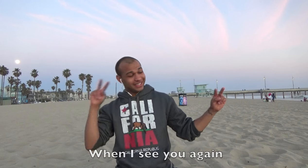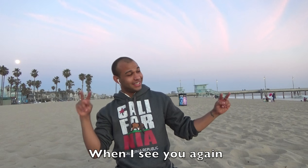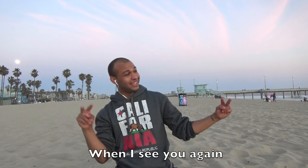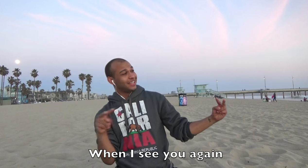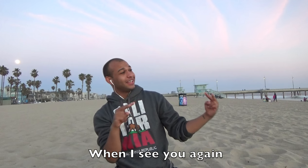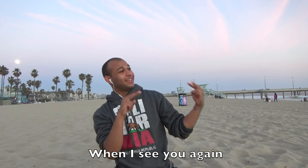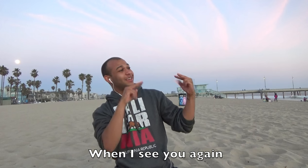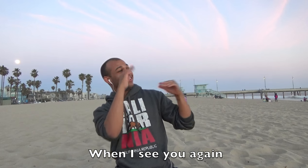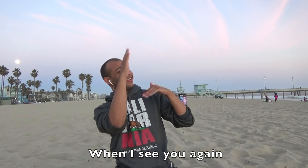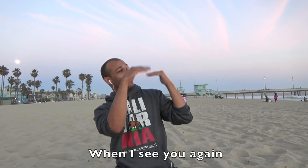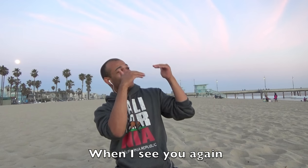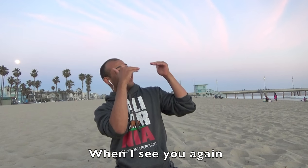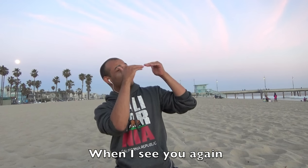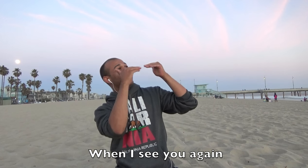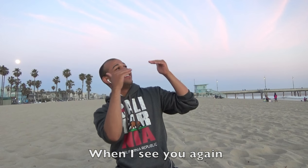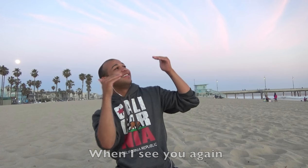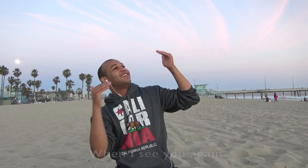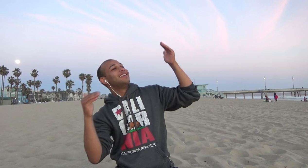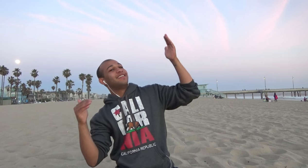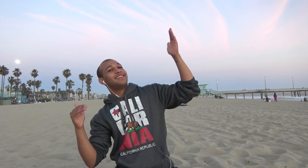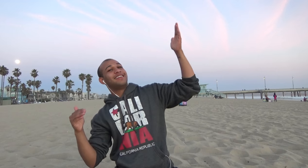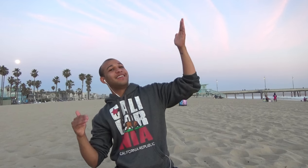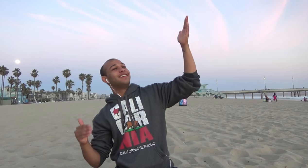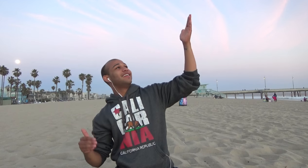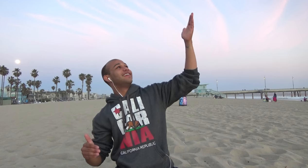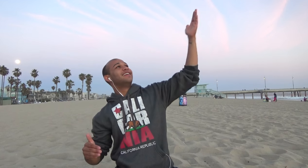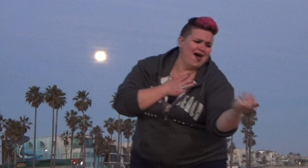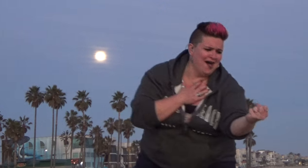I see you again